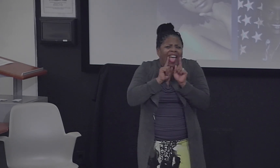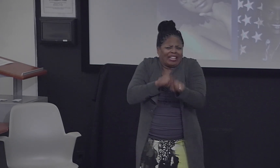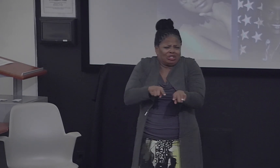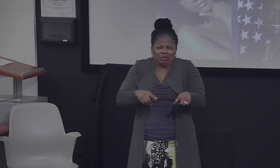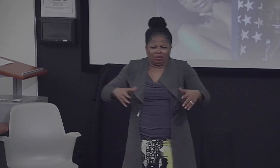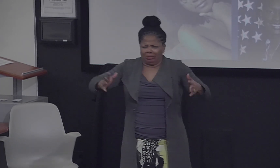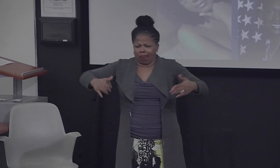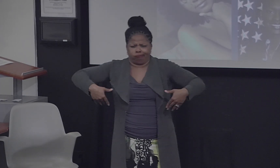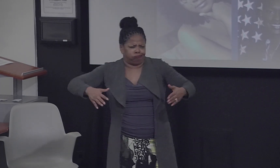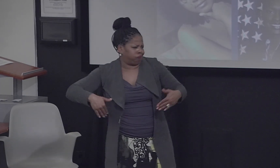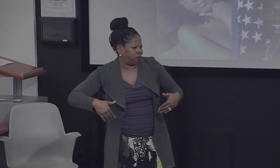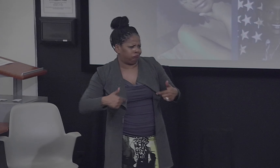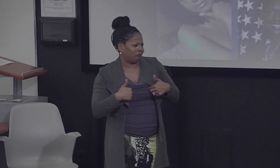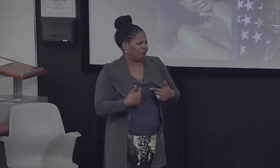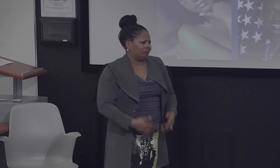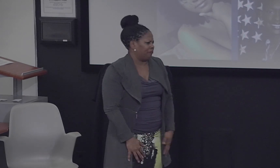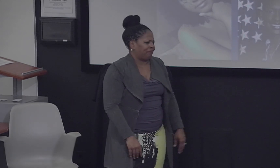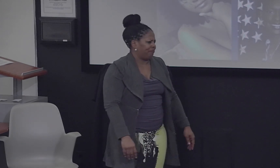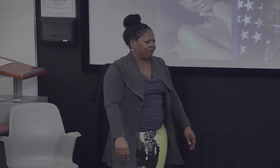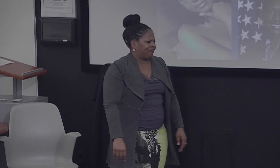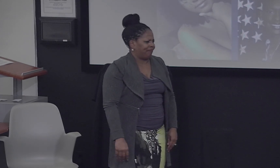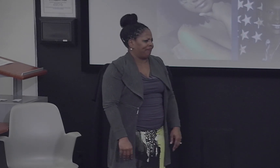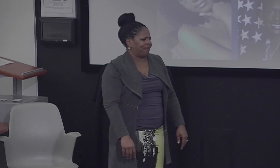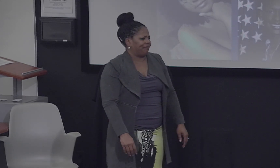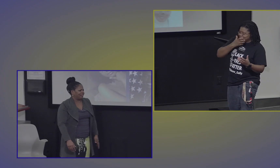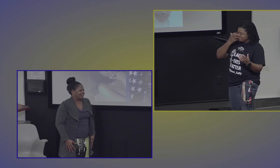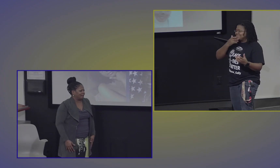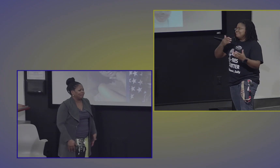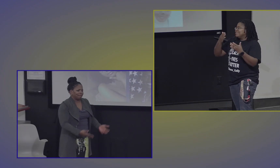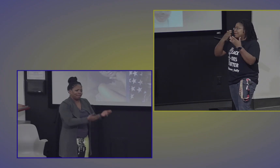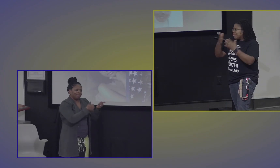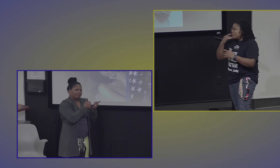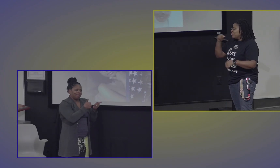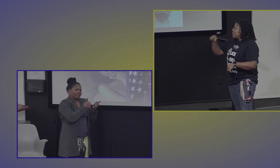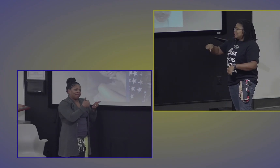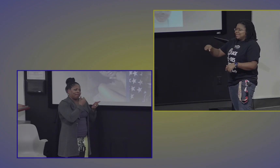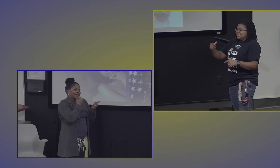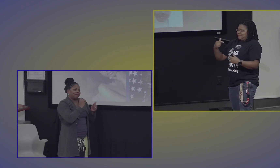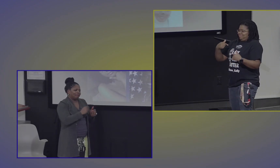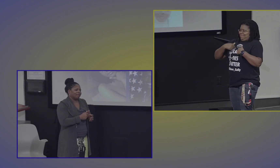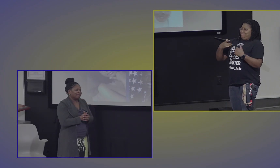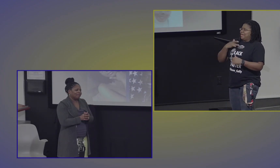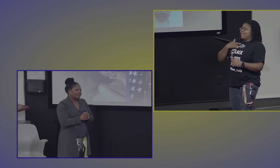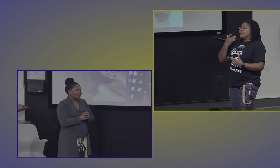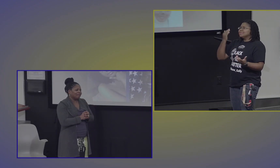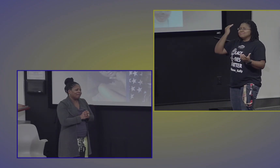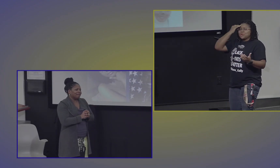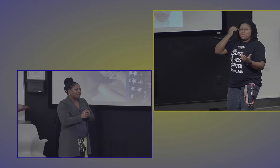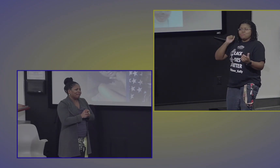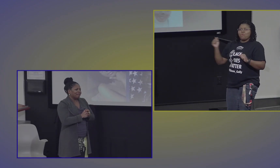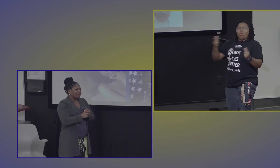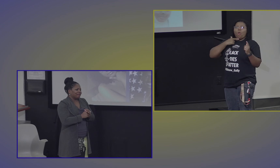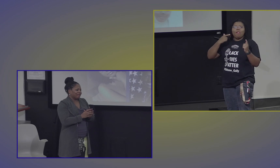Sometimes concerned with what I'm seeing, sometimes not, but I'm still in that process, and we have to just continue that. Thank you. This is amazing.